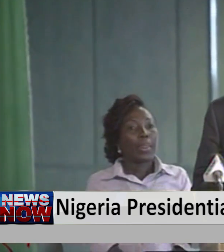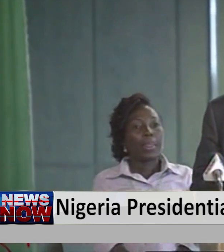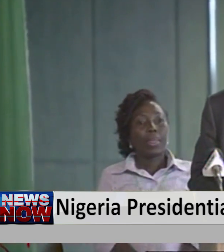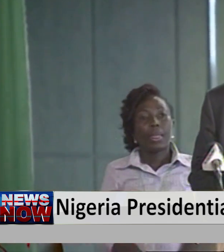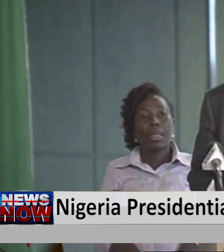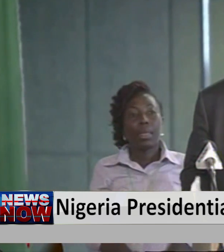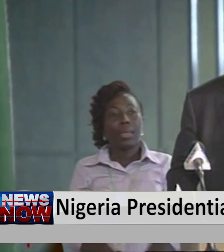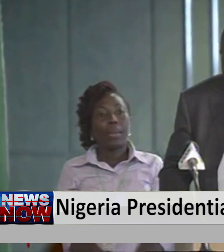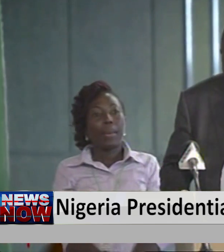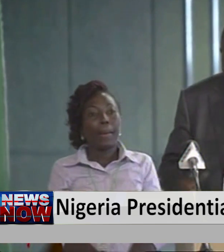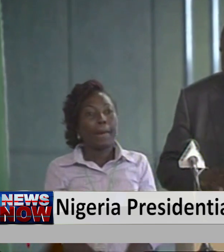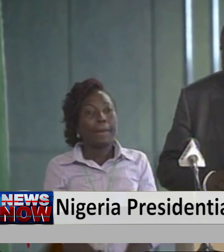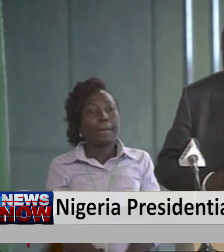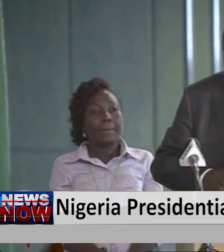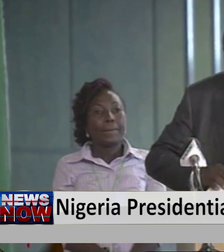Thank you.